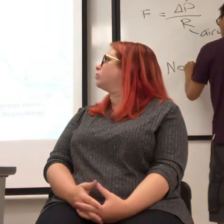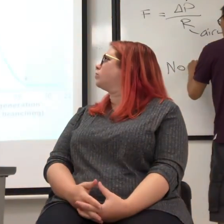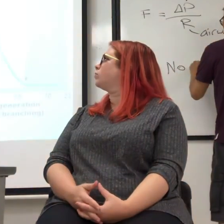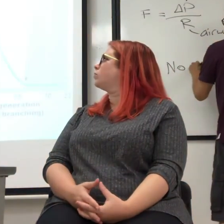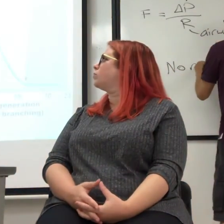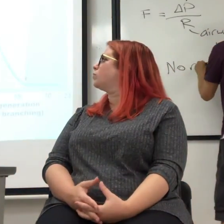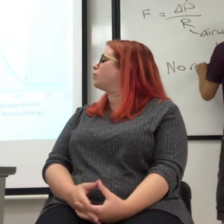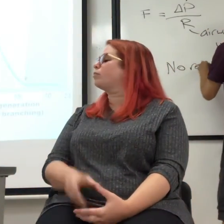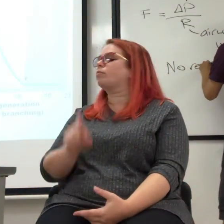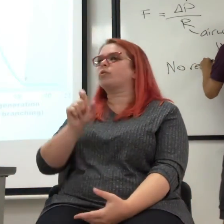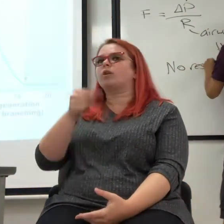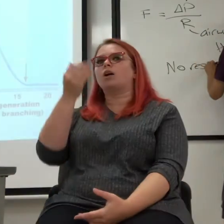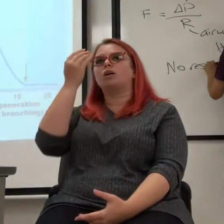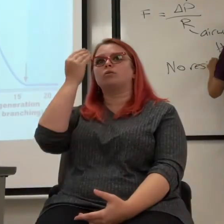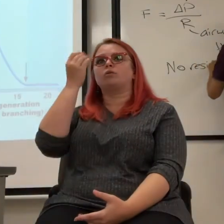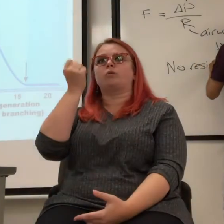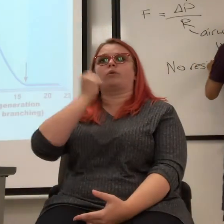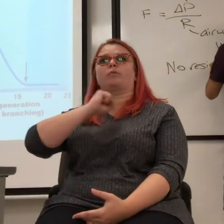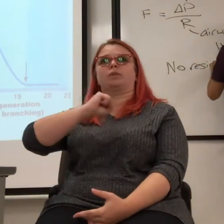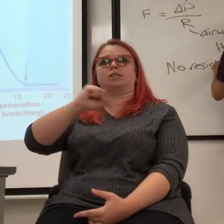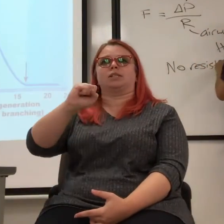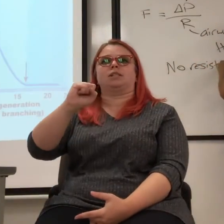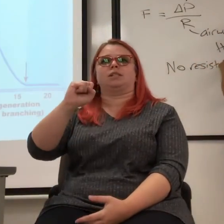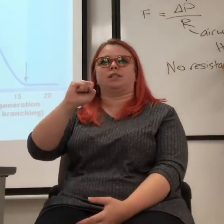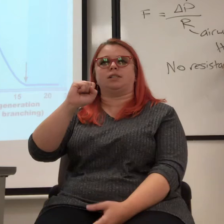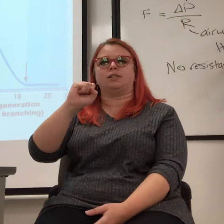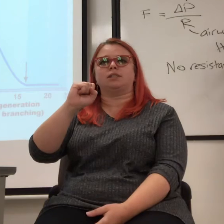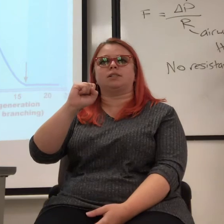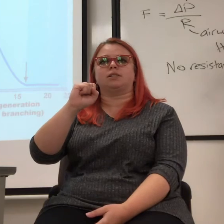no resistance